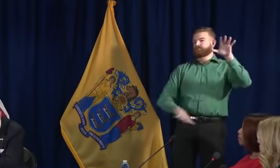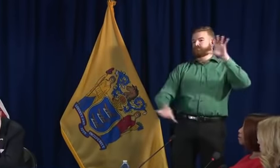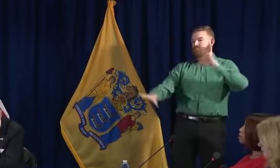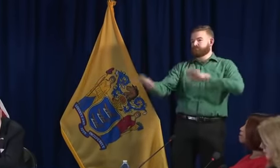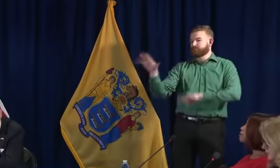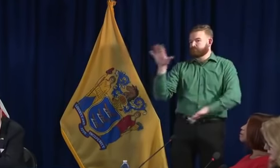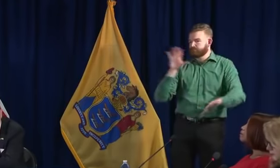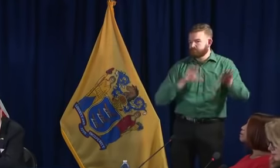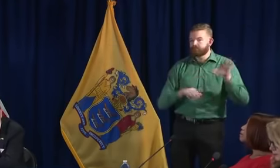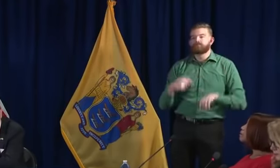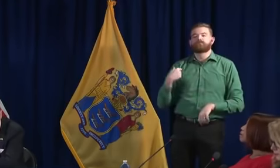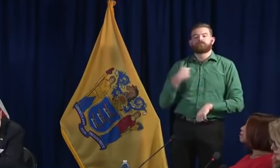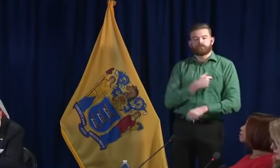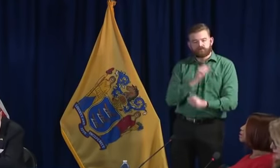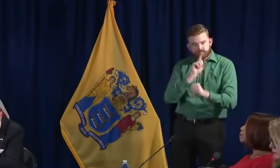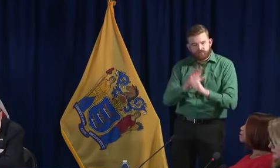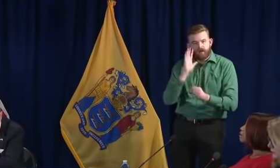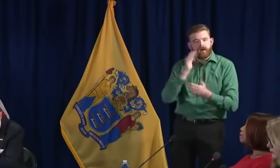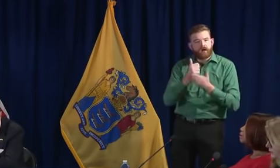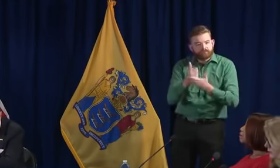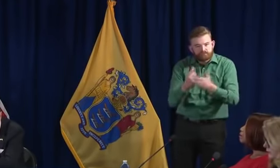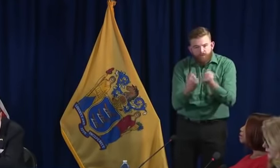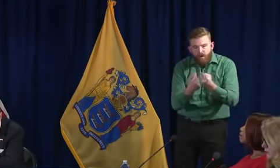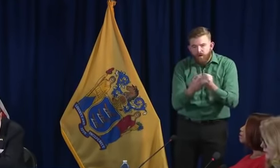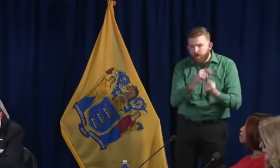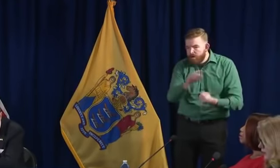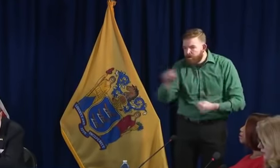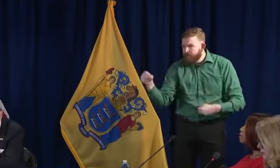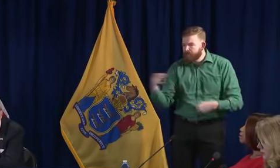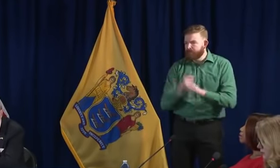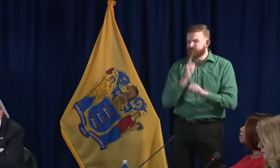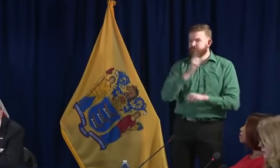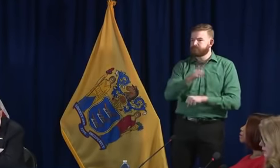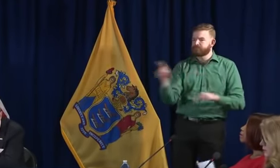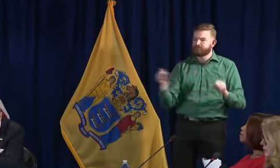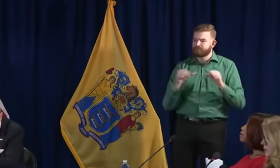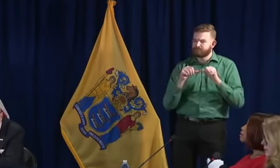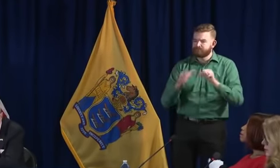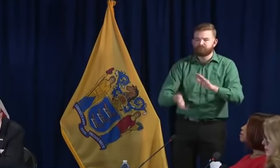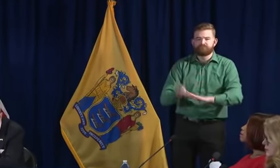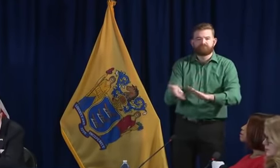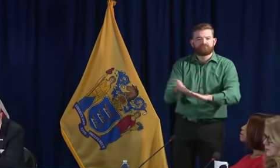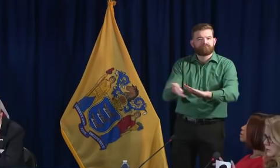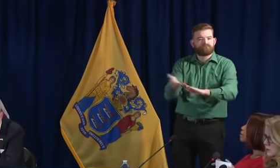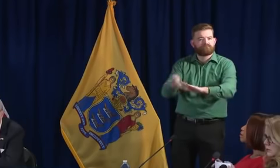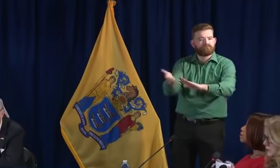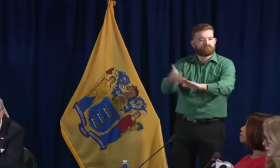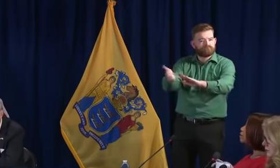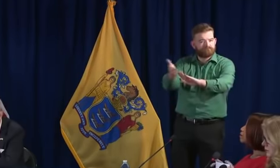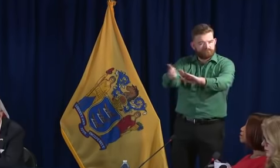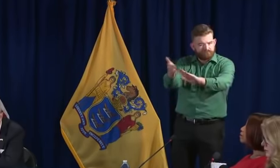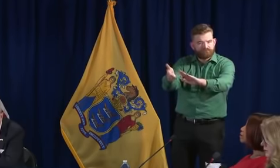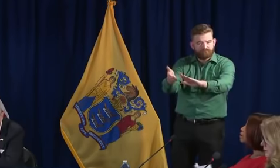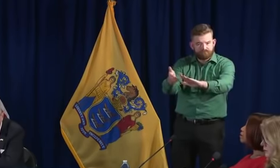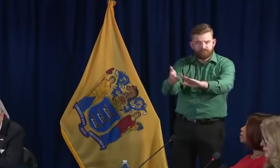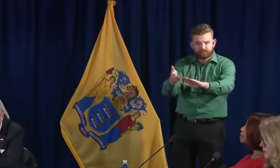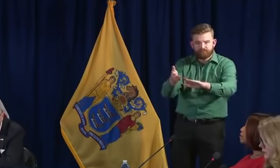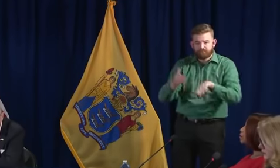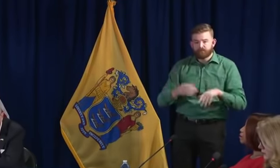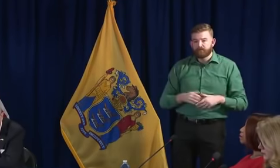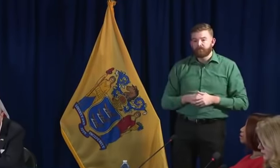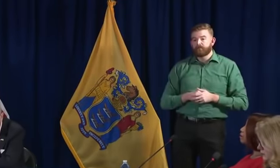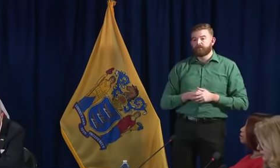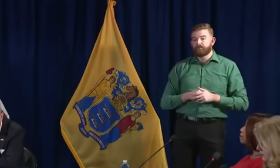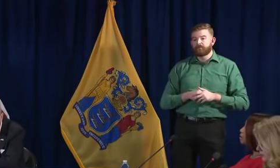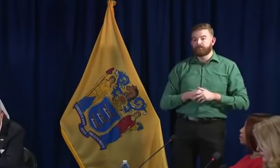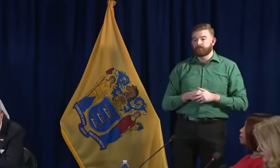to mitigate their pain and ensure their long-term health. But more than ever, we need them to keep spreading the faith. We need